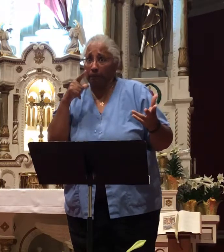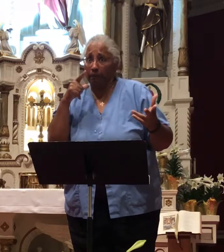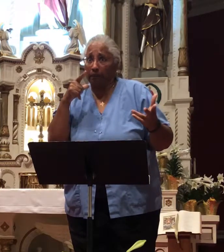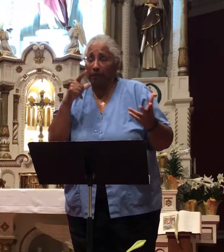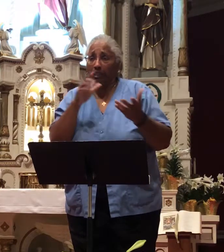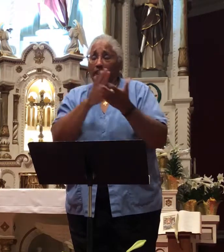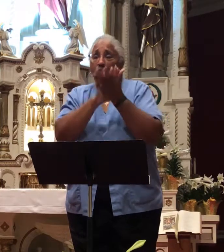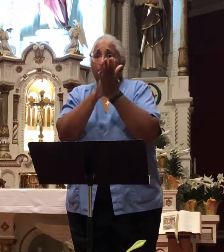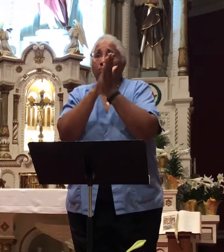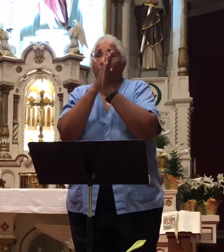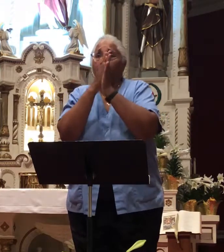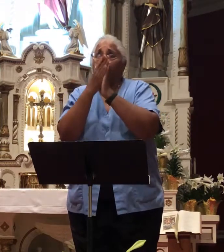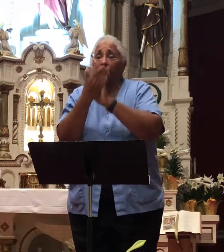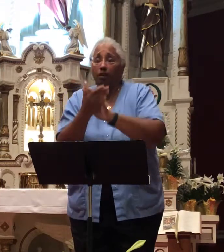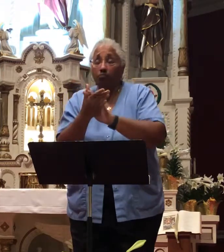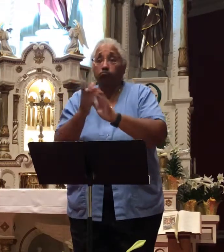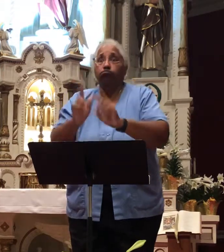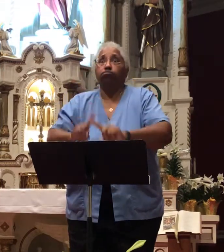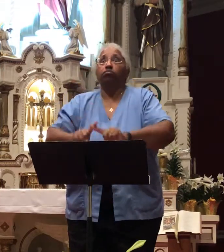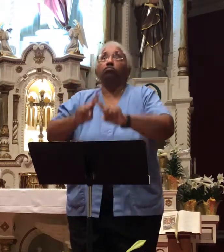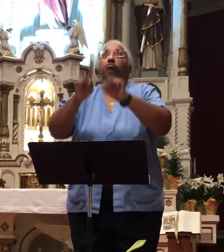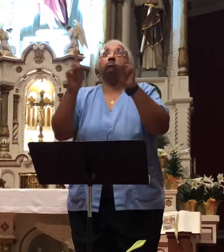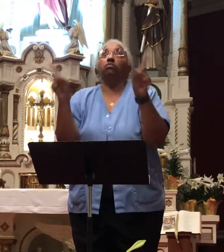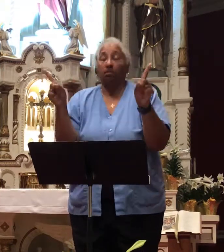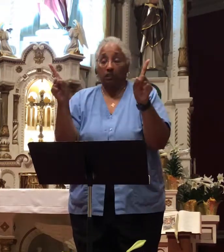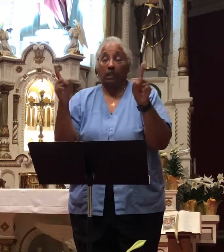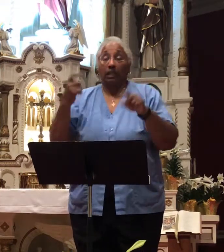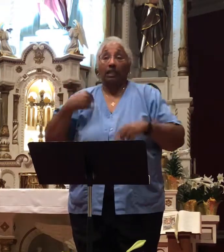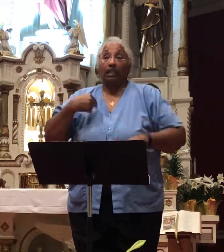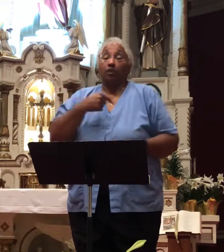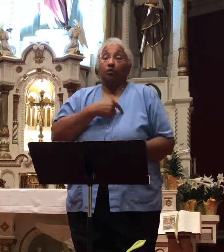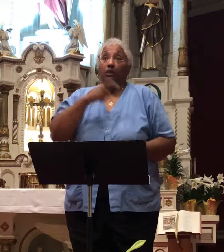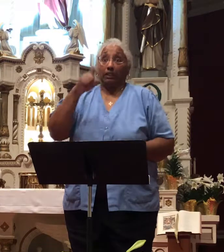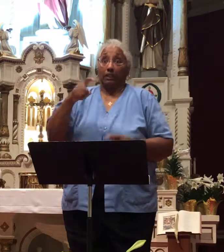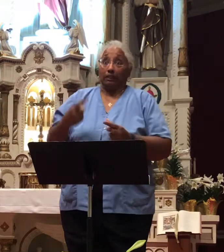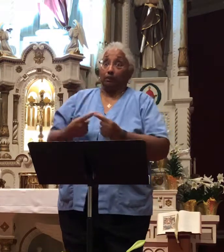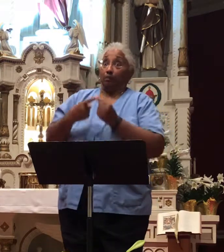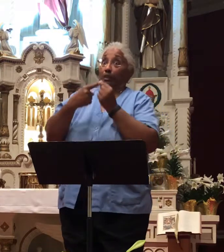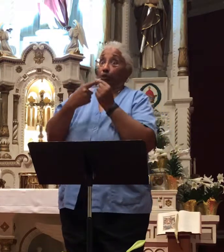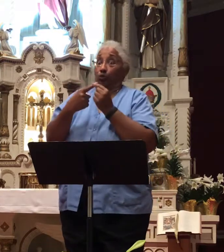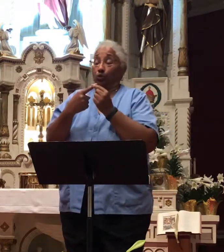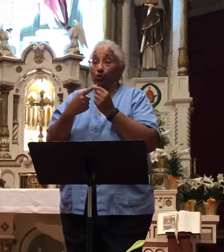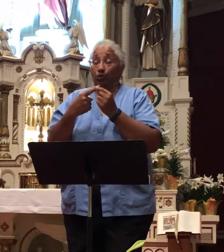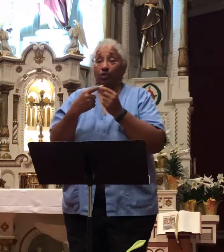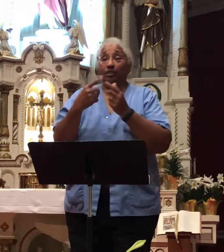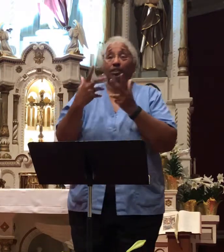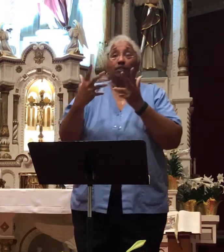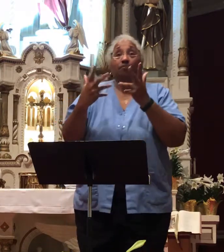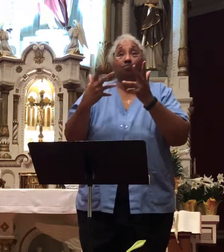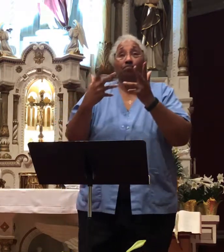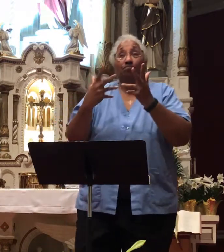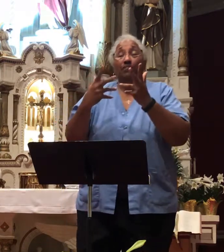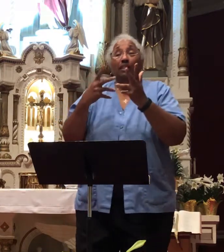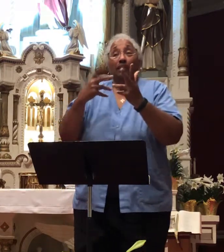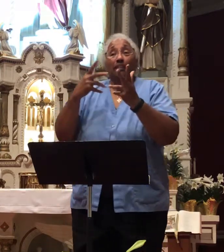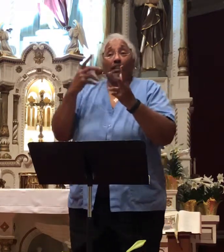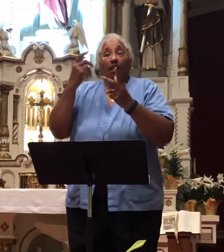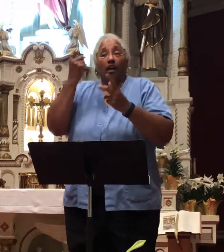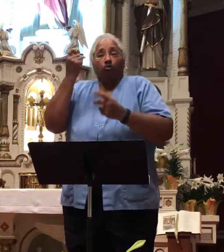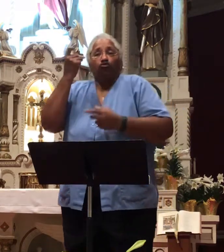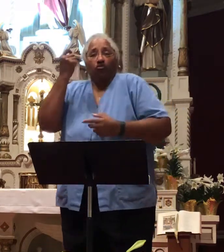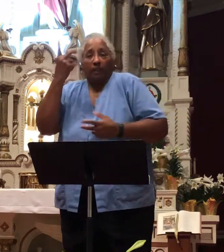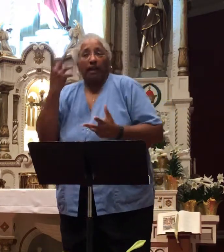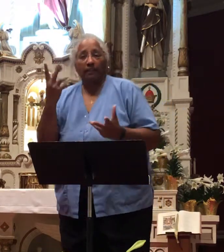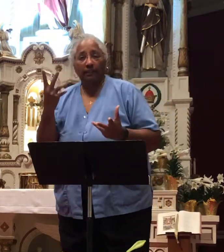so different, that we were really going to need a special sight, a special insight, a special